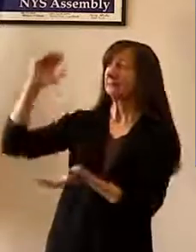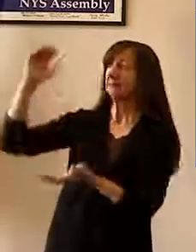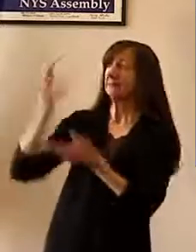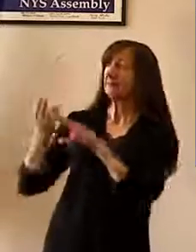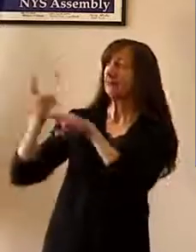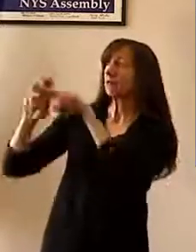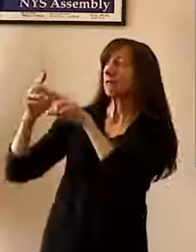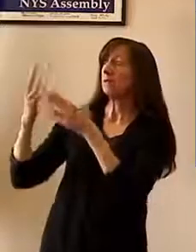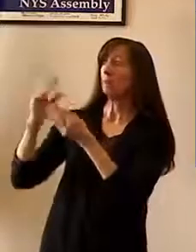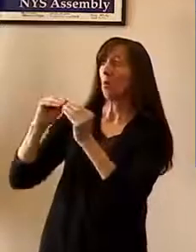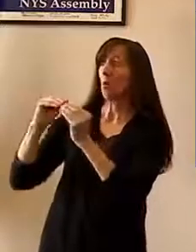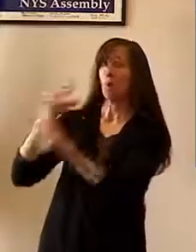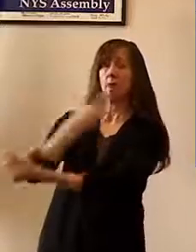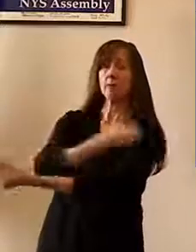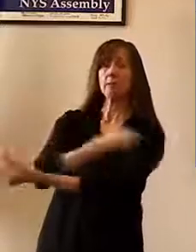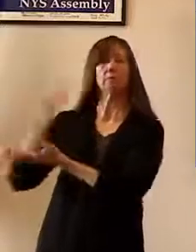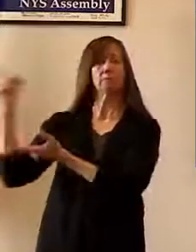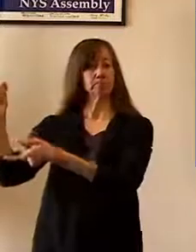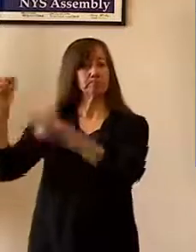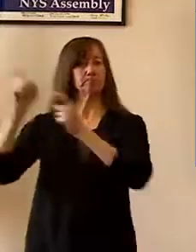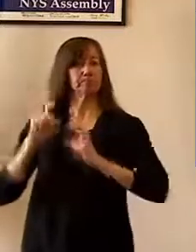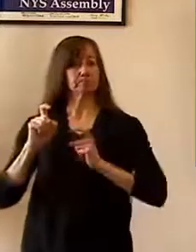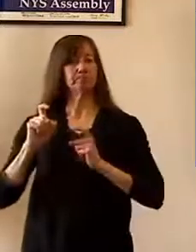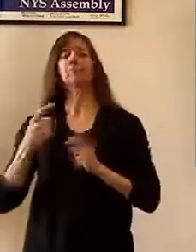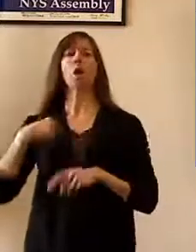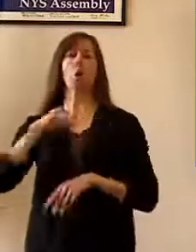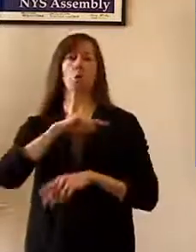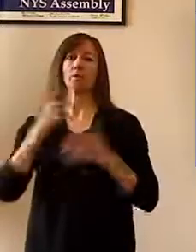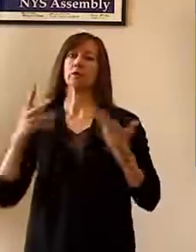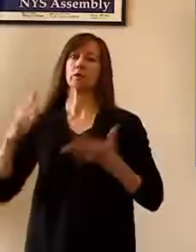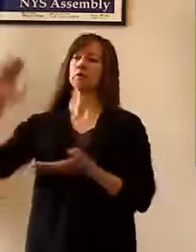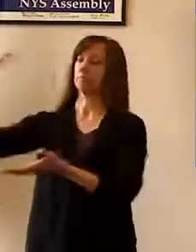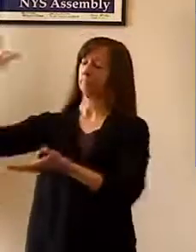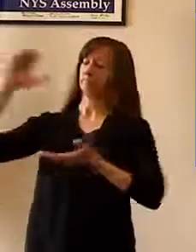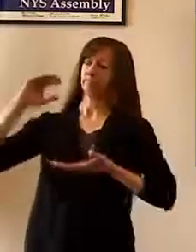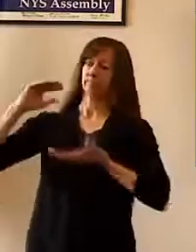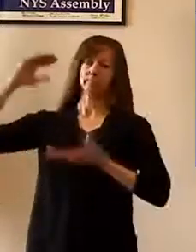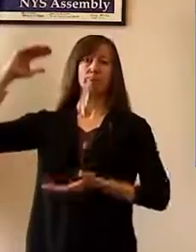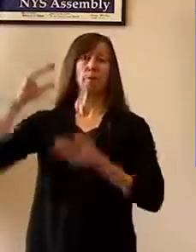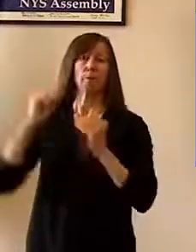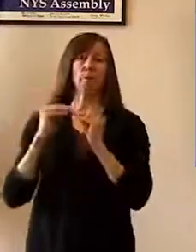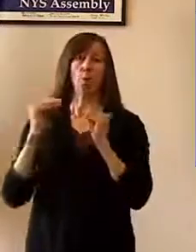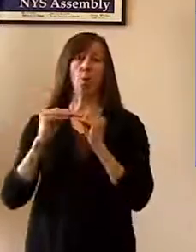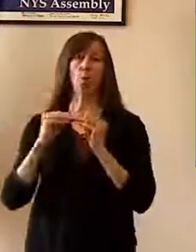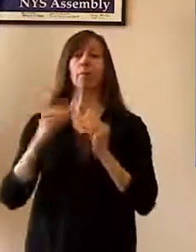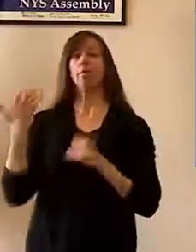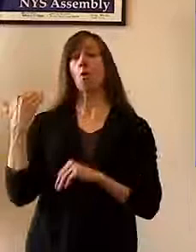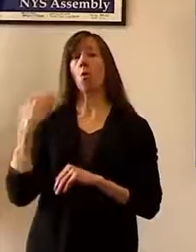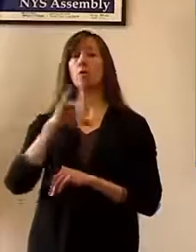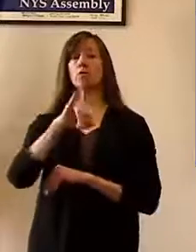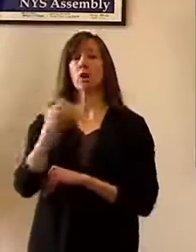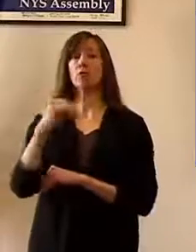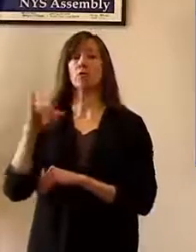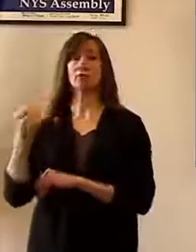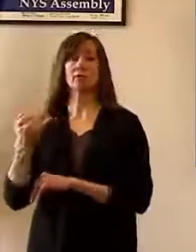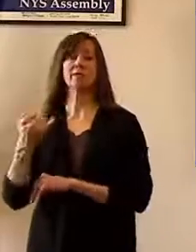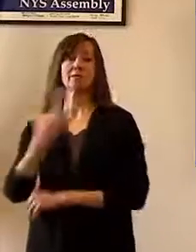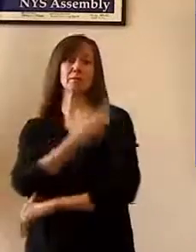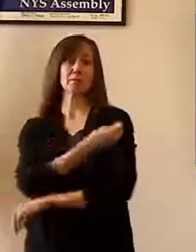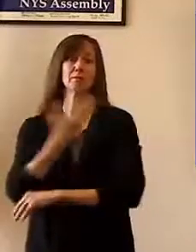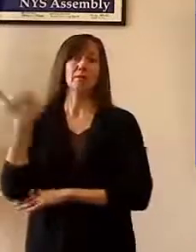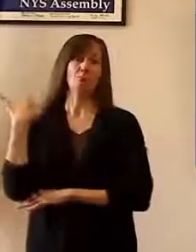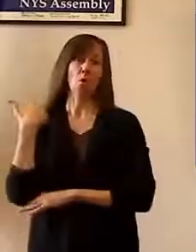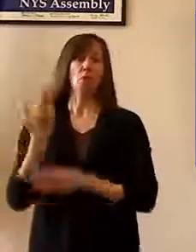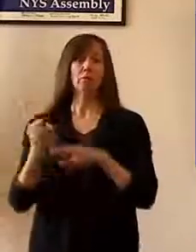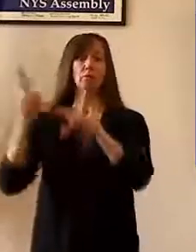dose availability in the county. We actually have seen a significant increase in the Johnson & Johnson doses. So again, we're hopeful that the